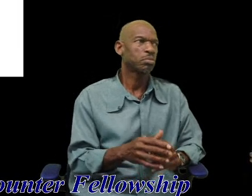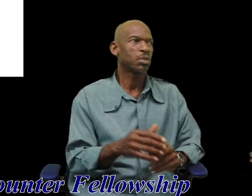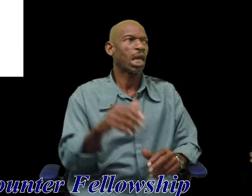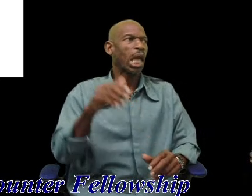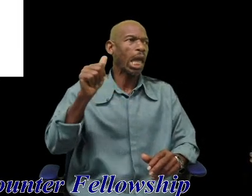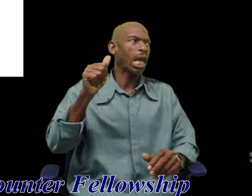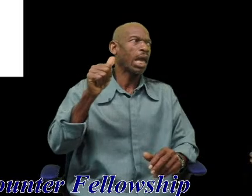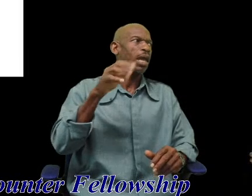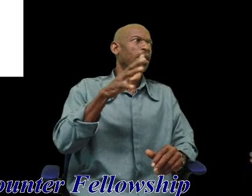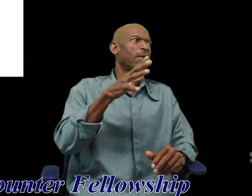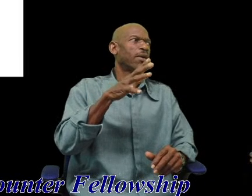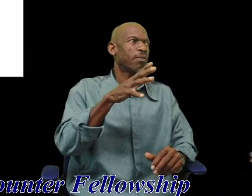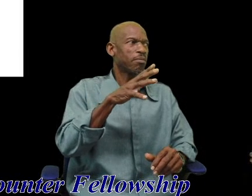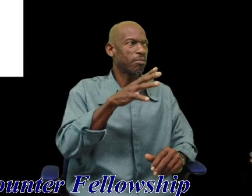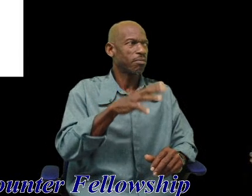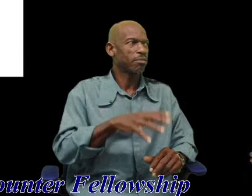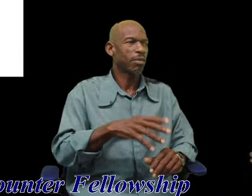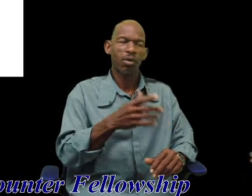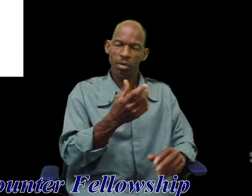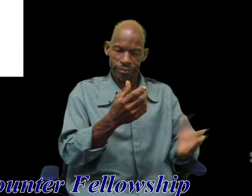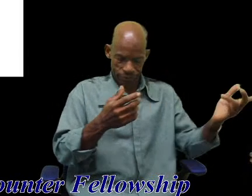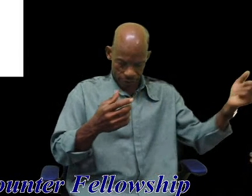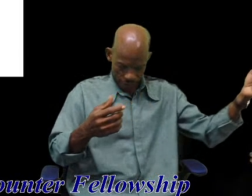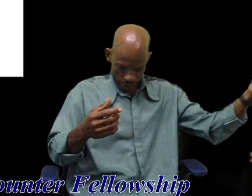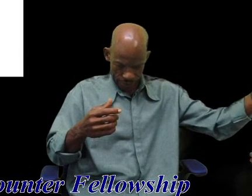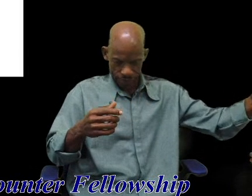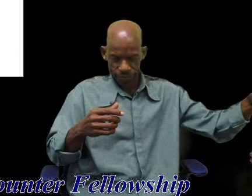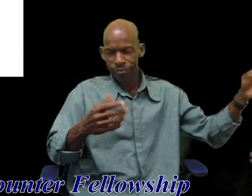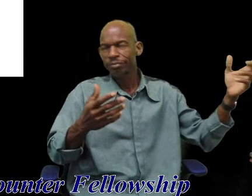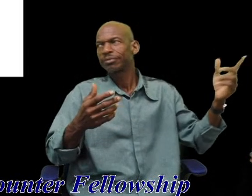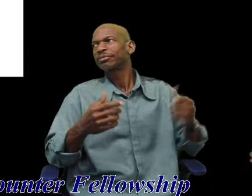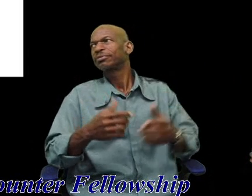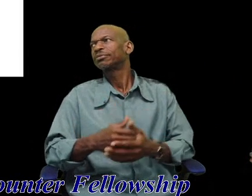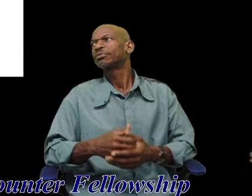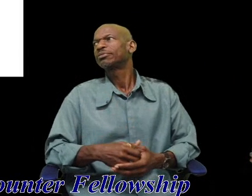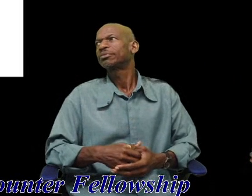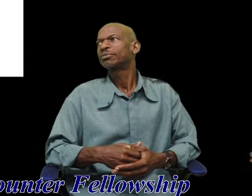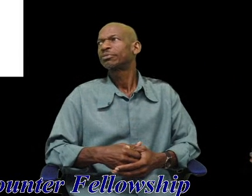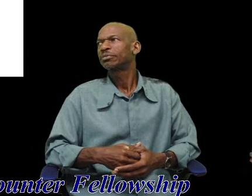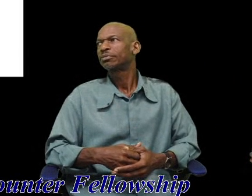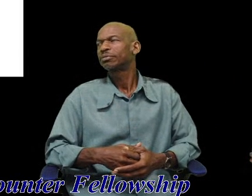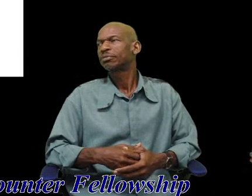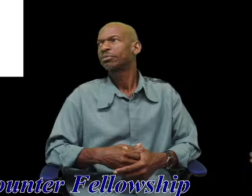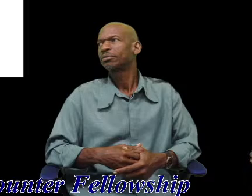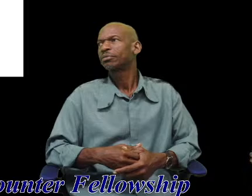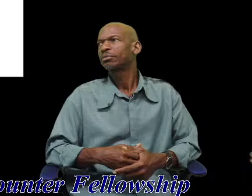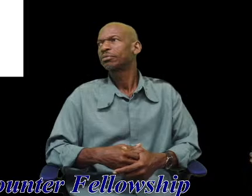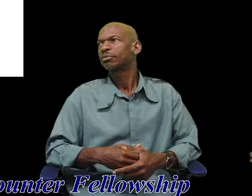have to change that capital letter for mother. So, but I'm putting the apostrophe.